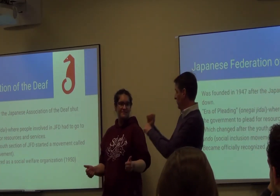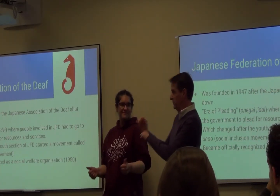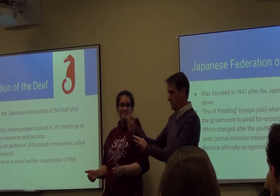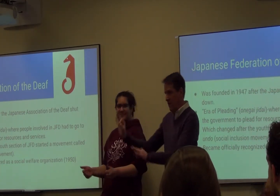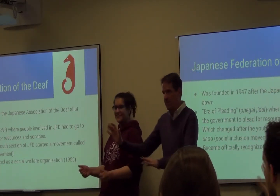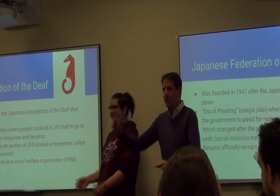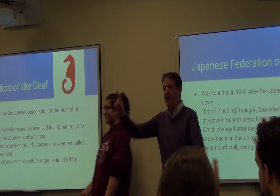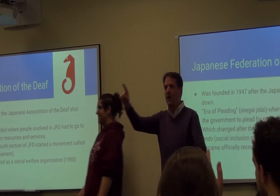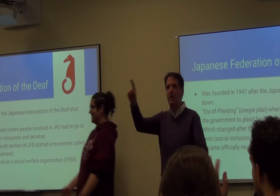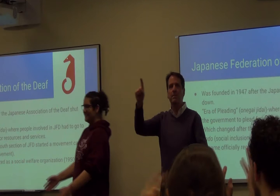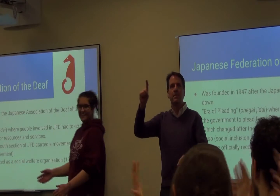Thank you very much.